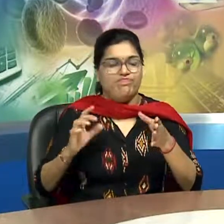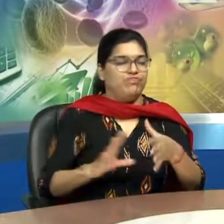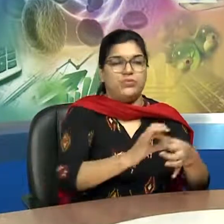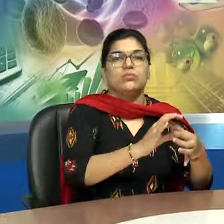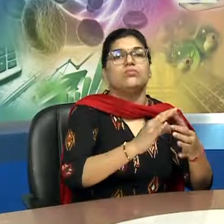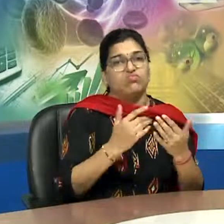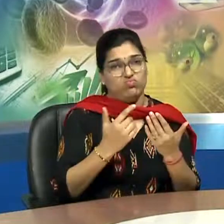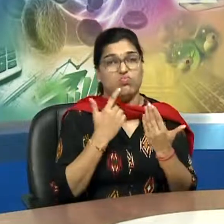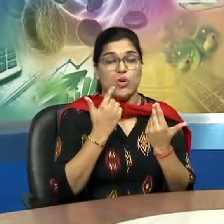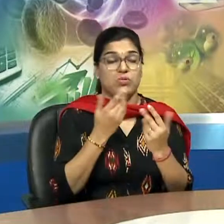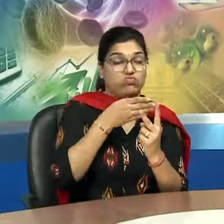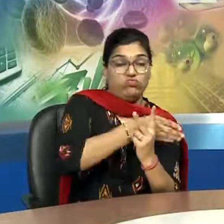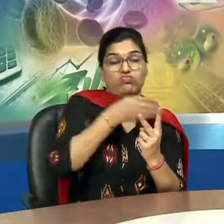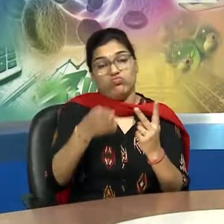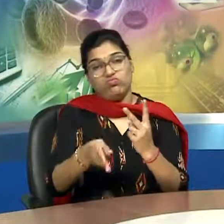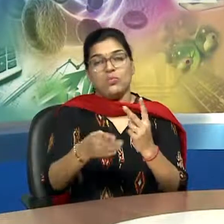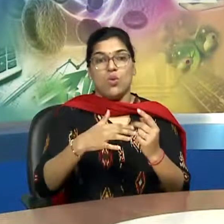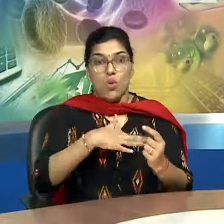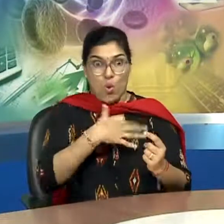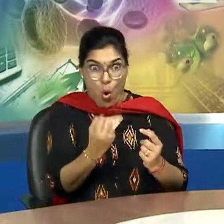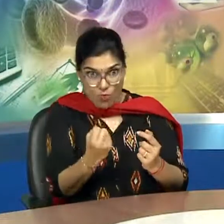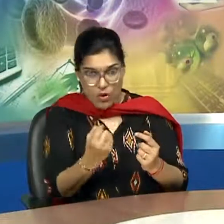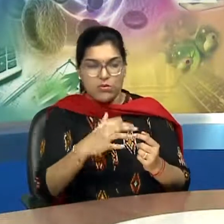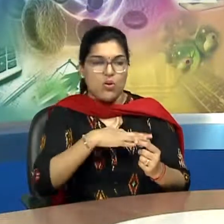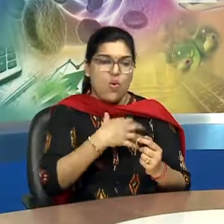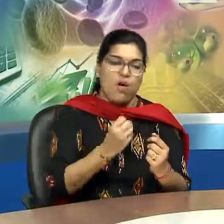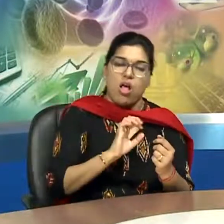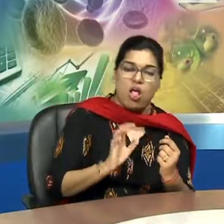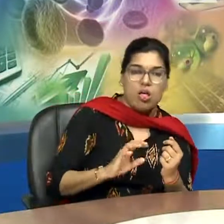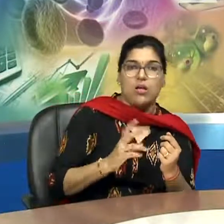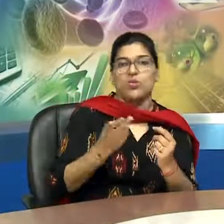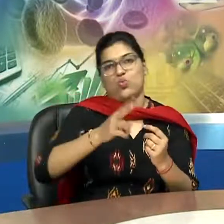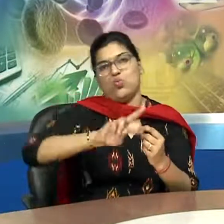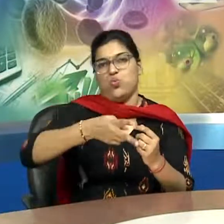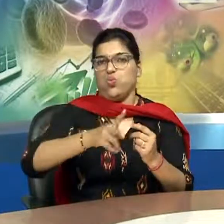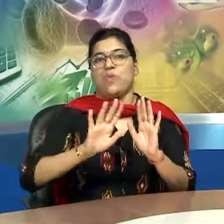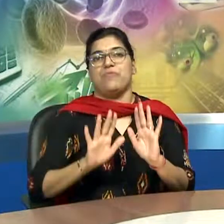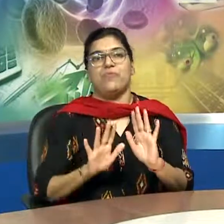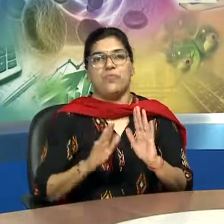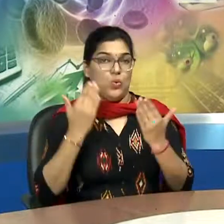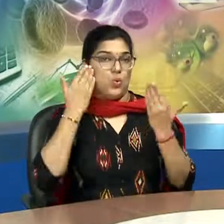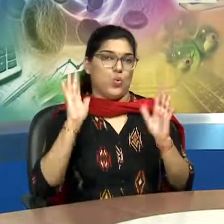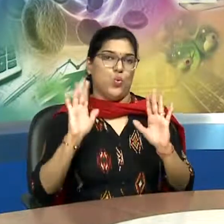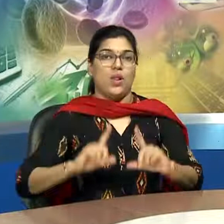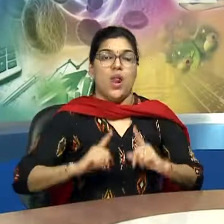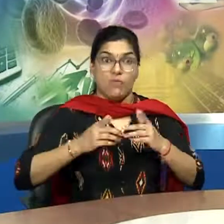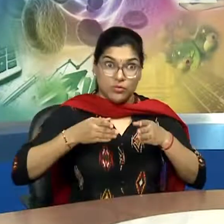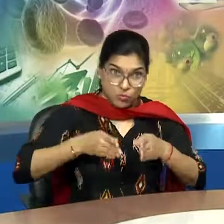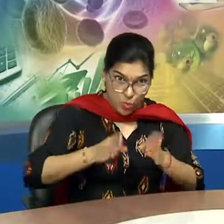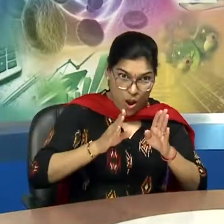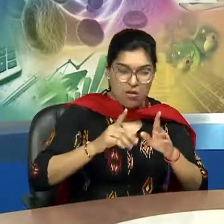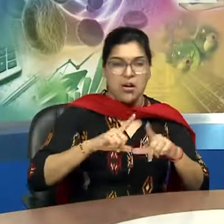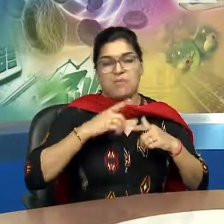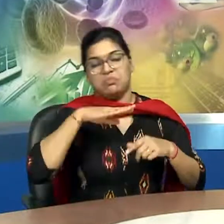the time schedule, all the medicines properly. So it is really a courageous